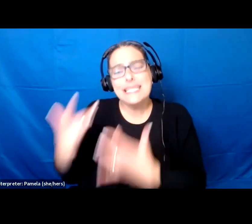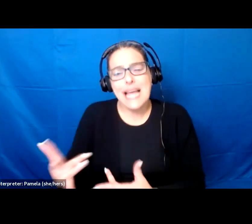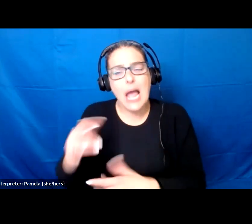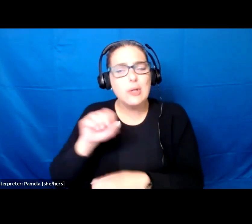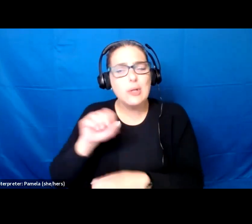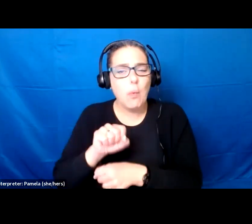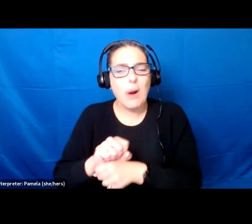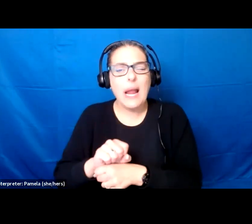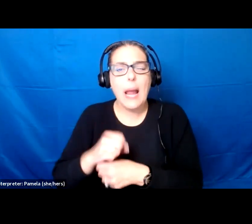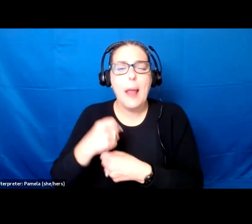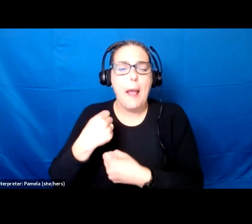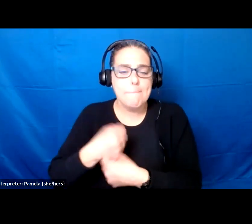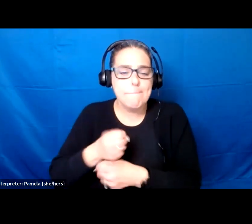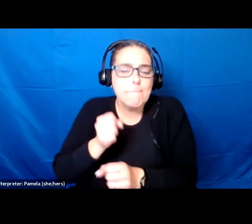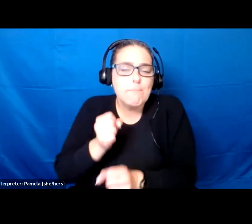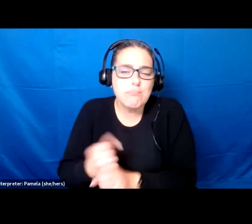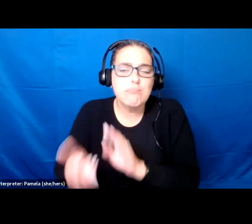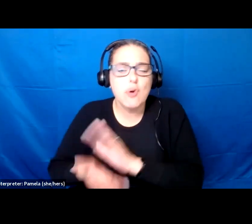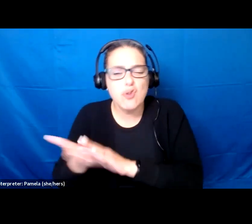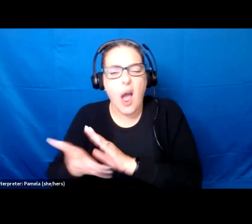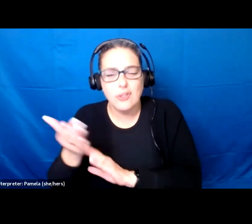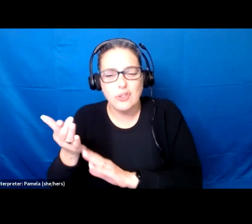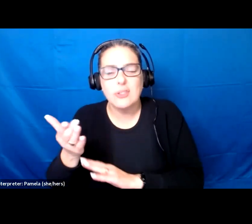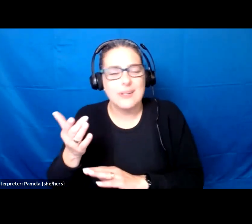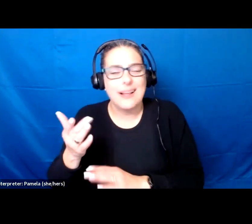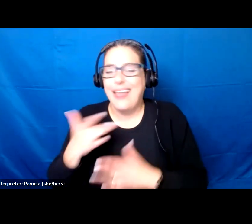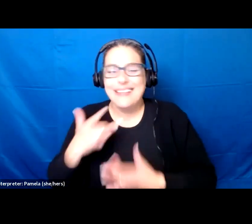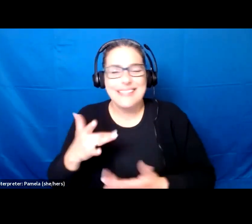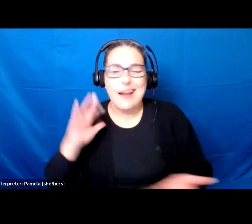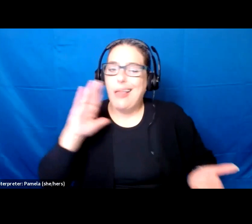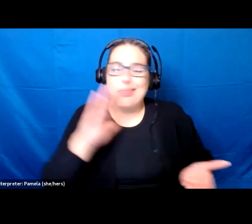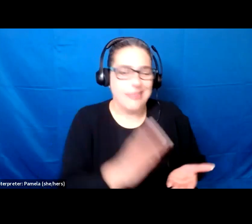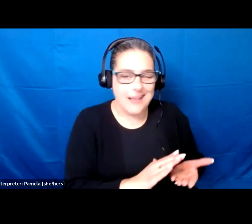moving occupations, and are much less likely to work in